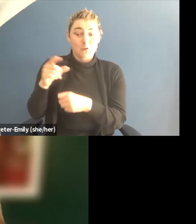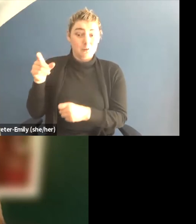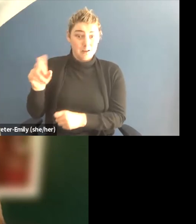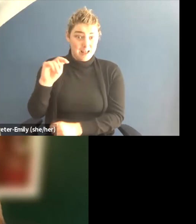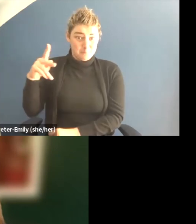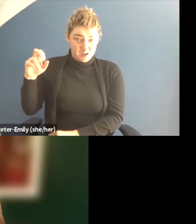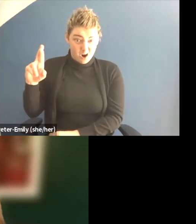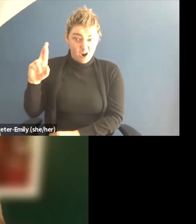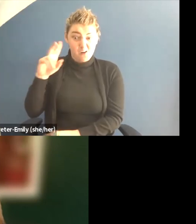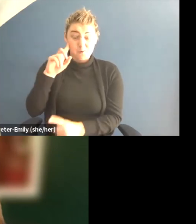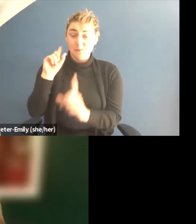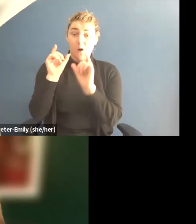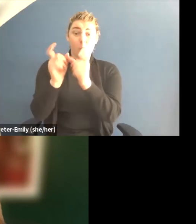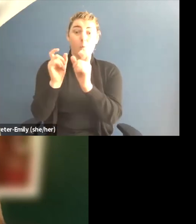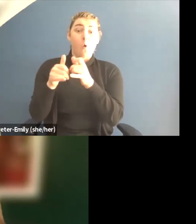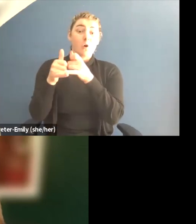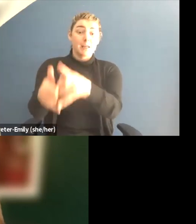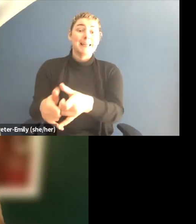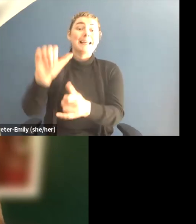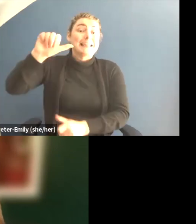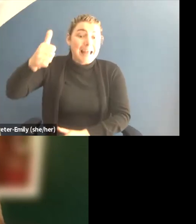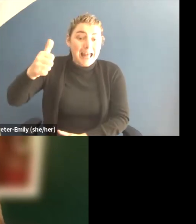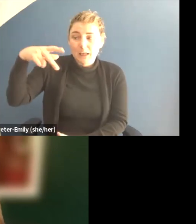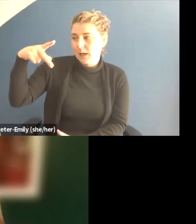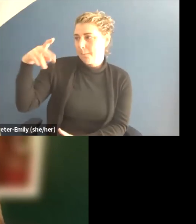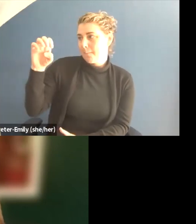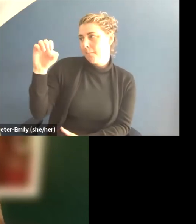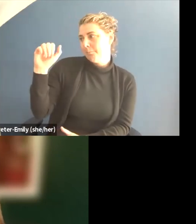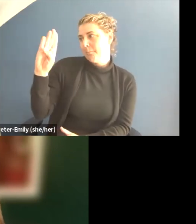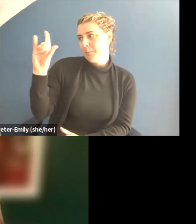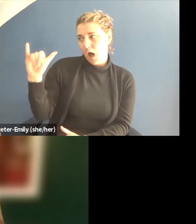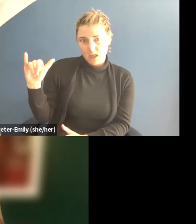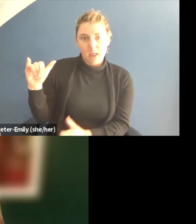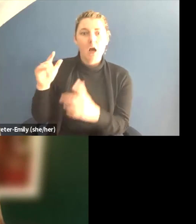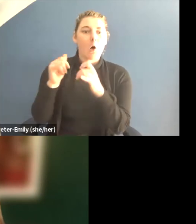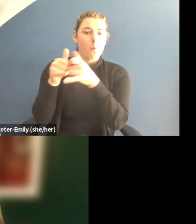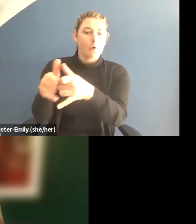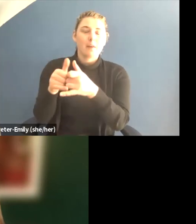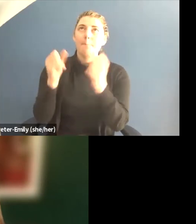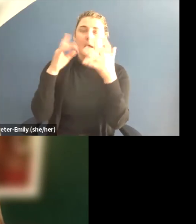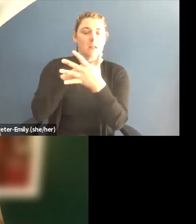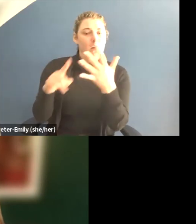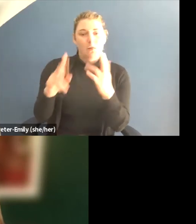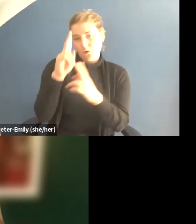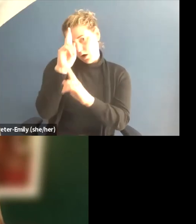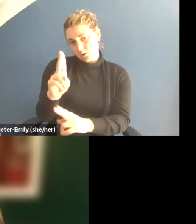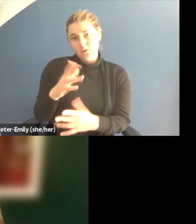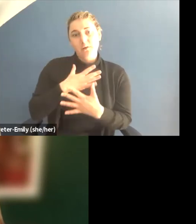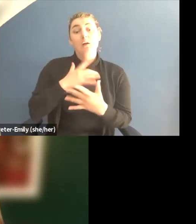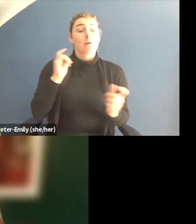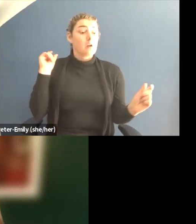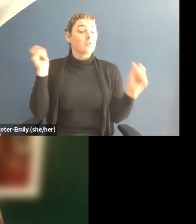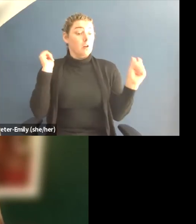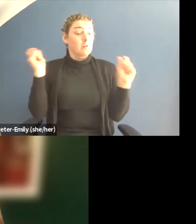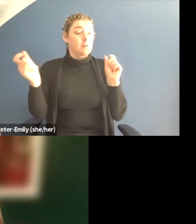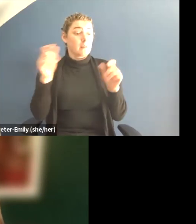10 Peabody Awards and many other honors. With regular reexaminations of the media landscape, New